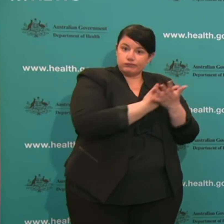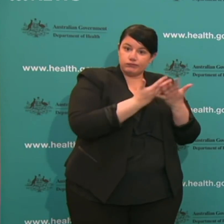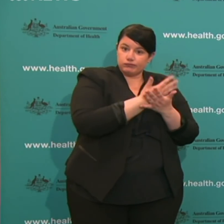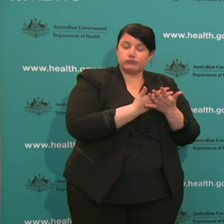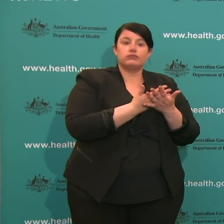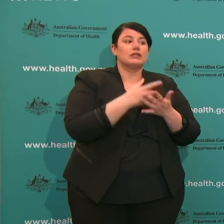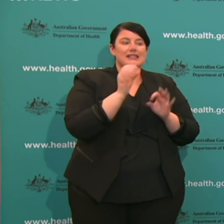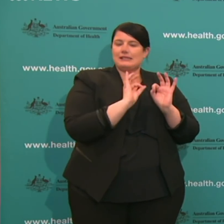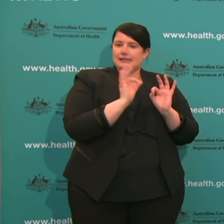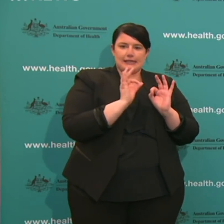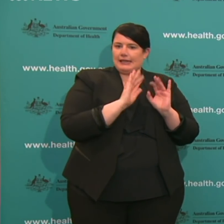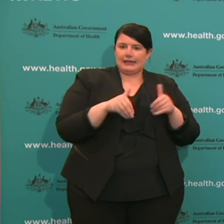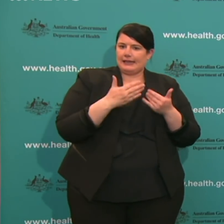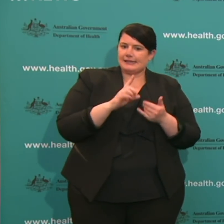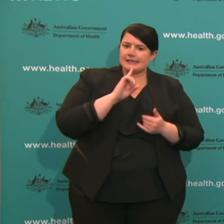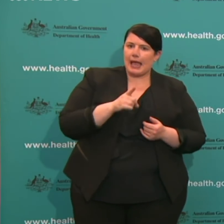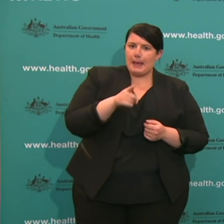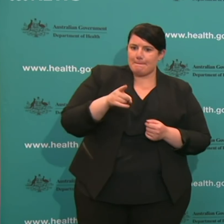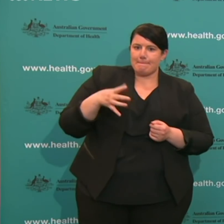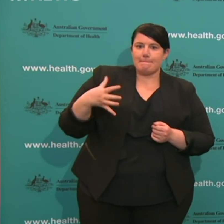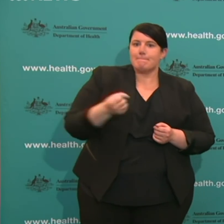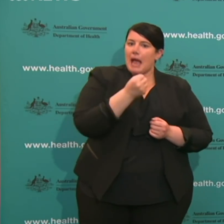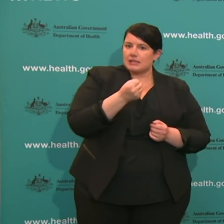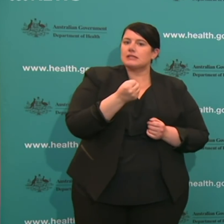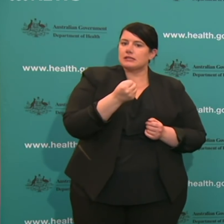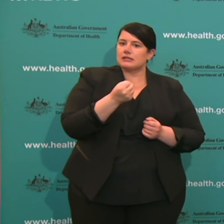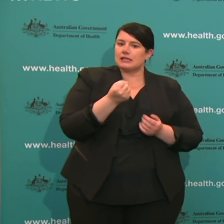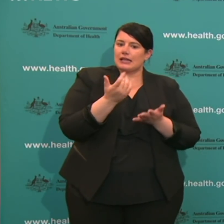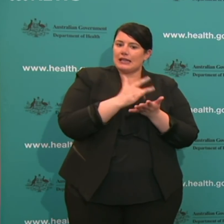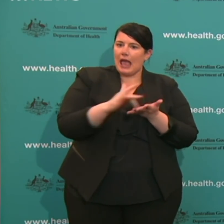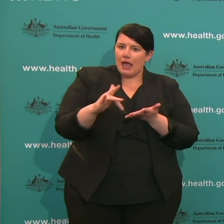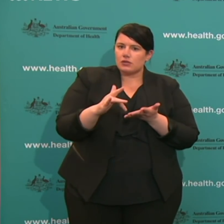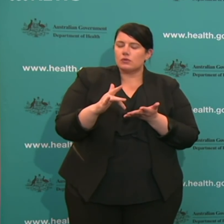The AHPPC did not provide specific advice on the cancelling of.